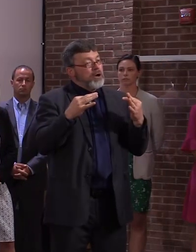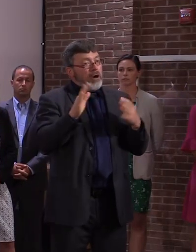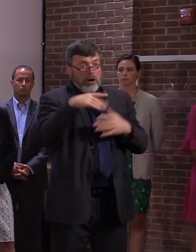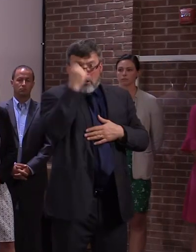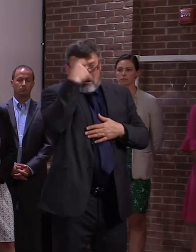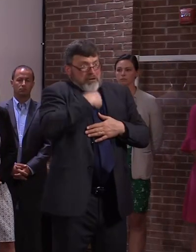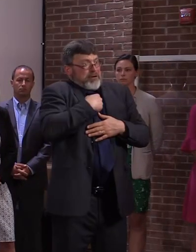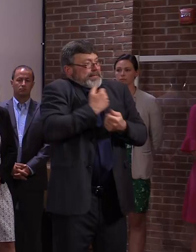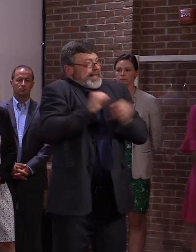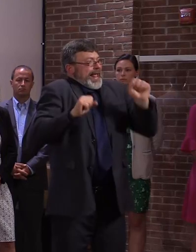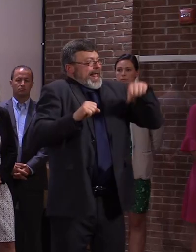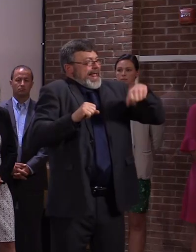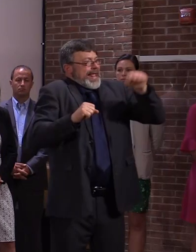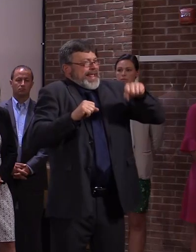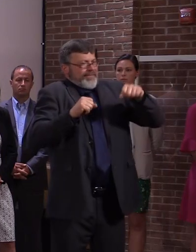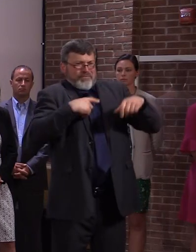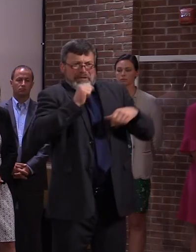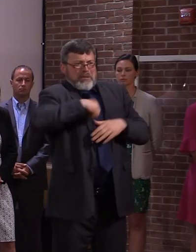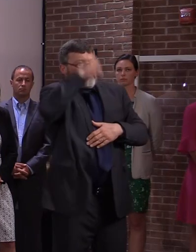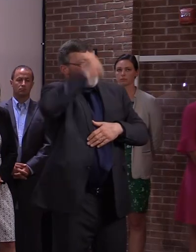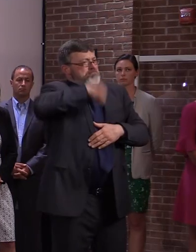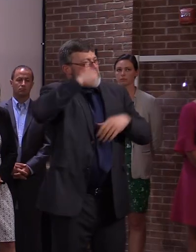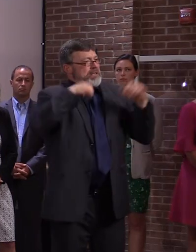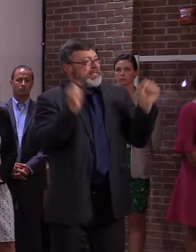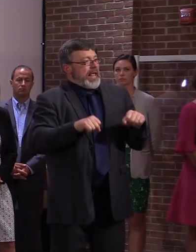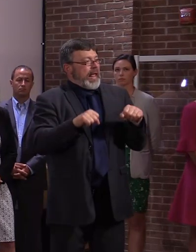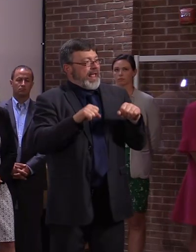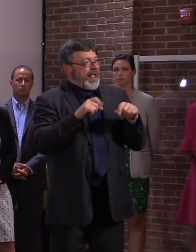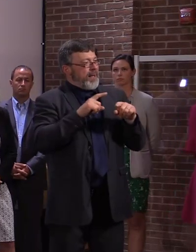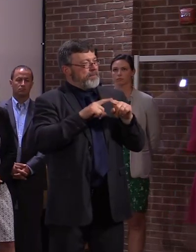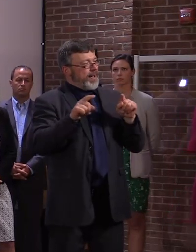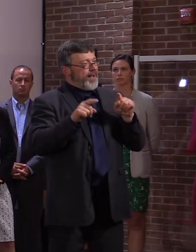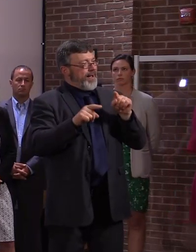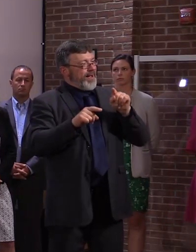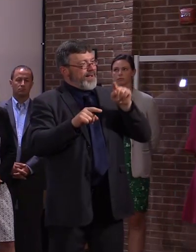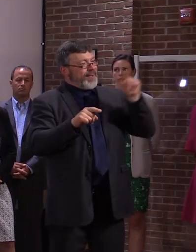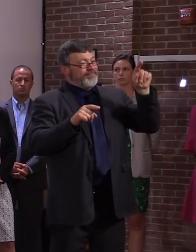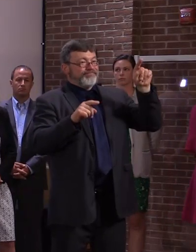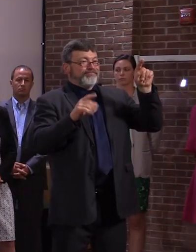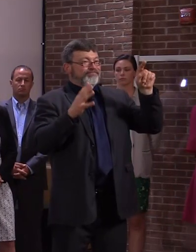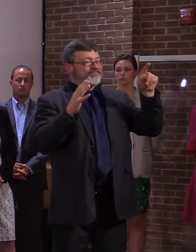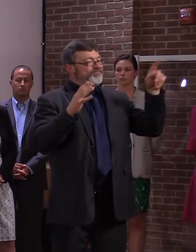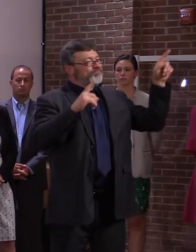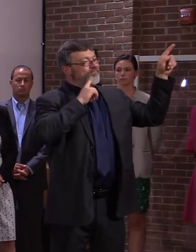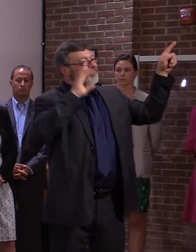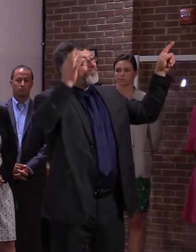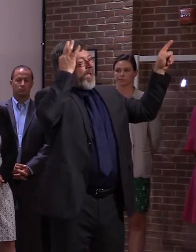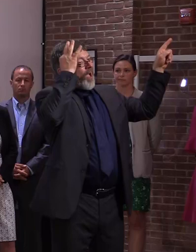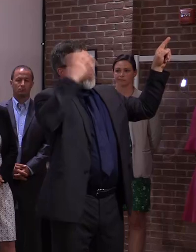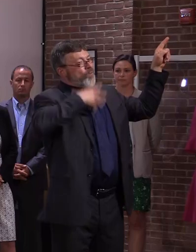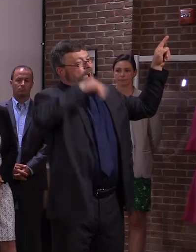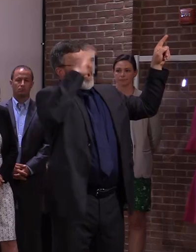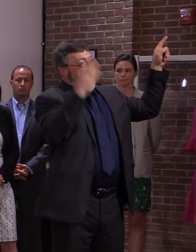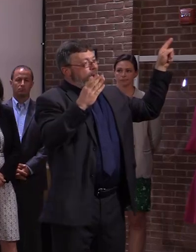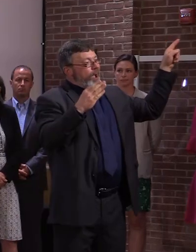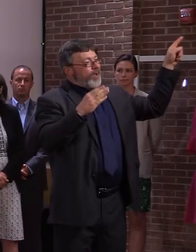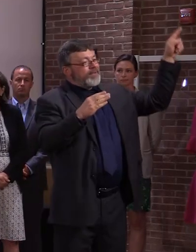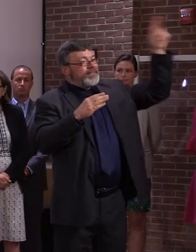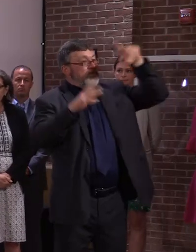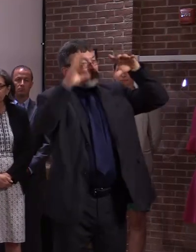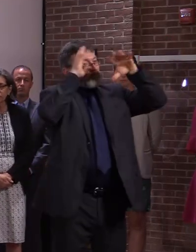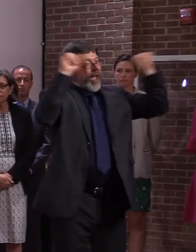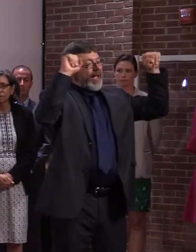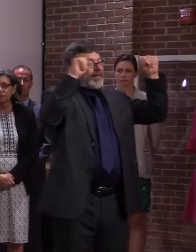of travel. But obviously this is a decision that President Biden and Prime